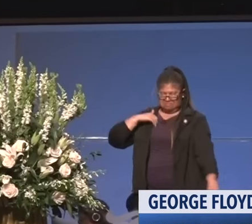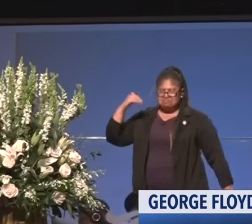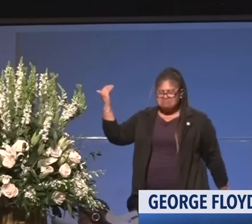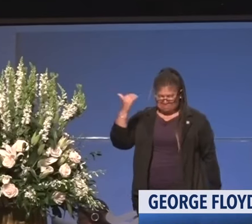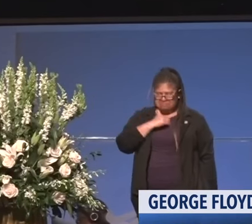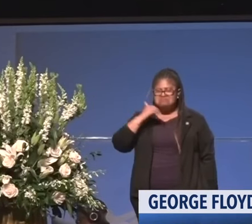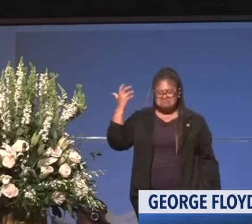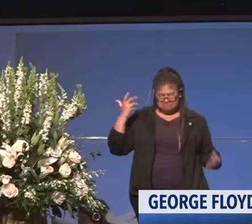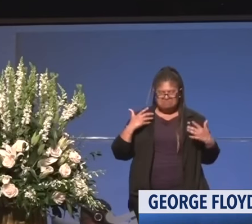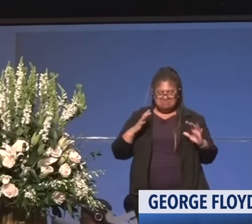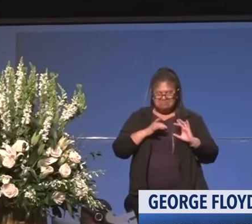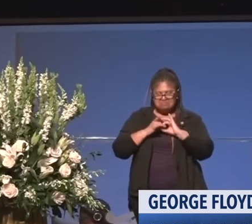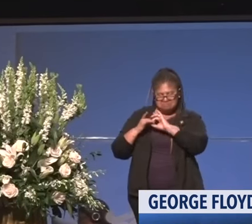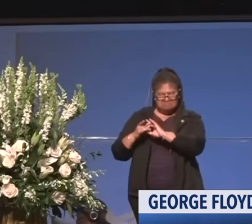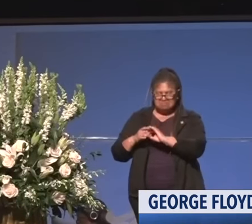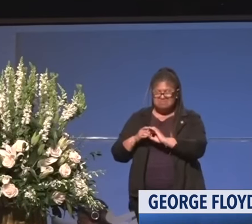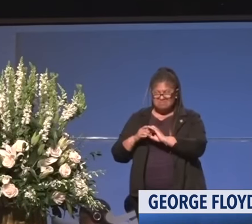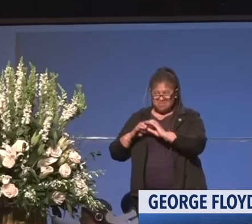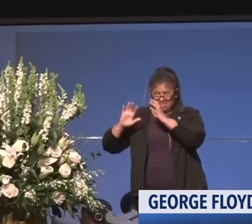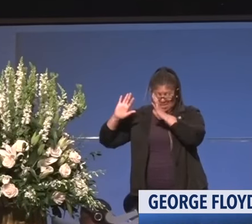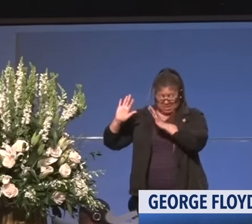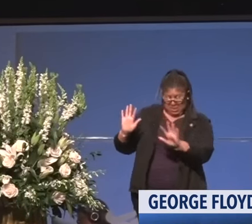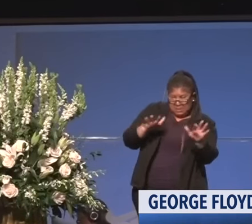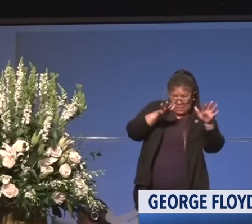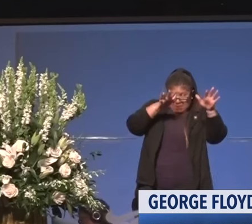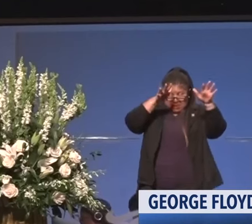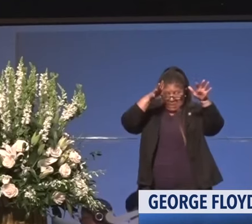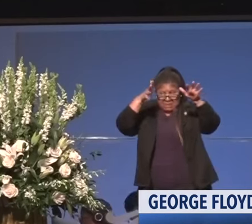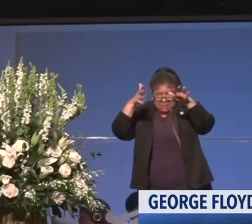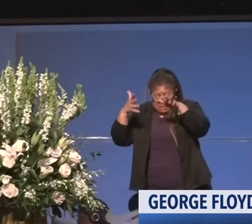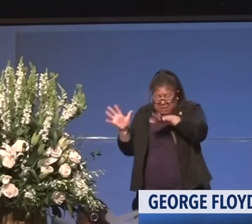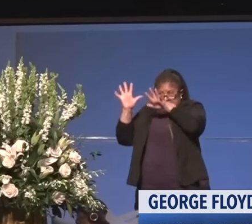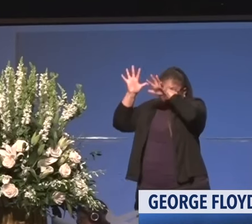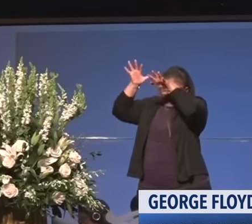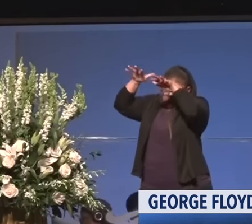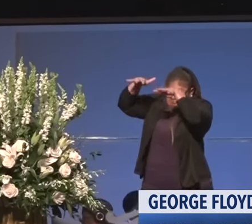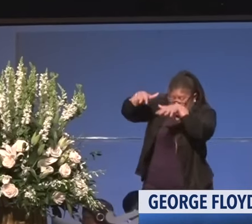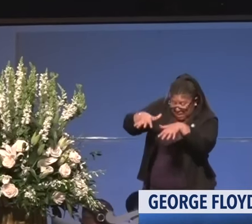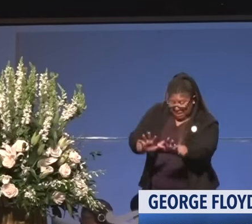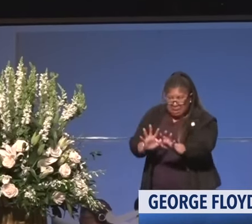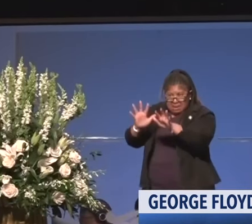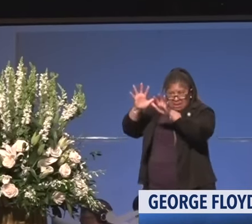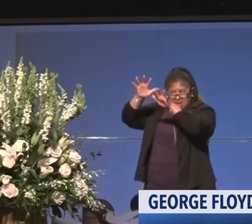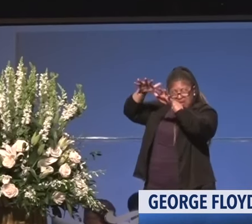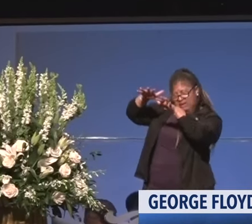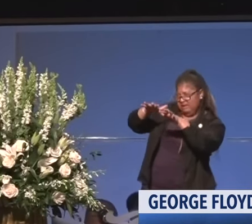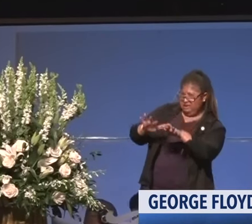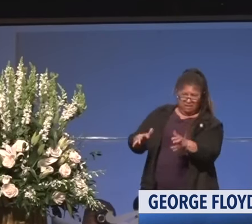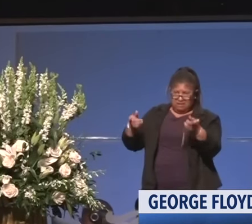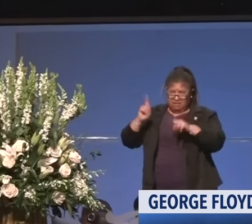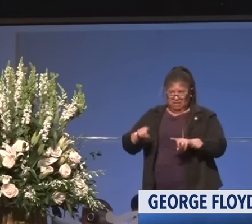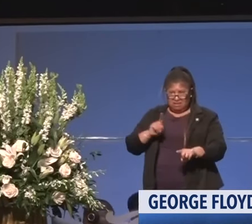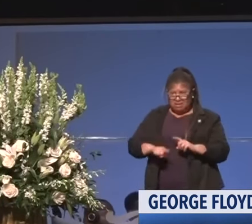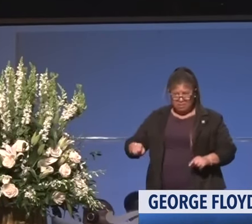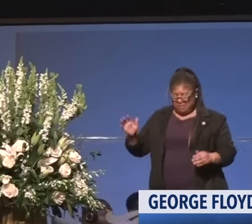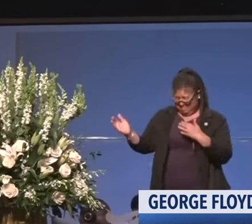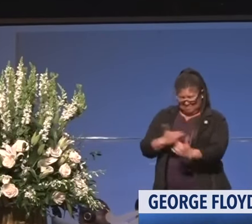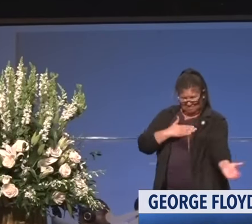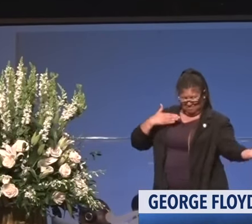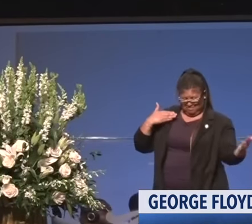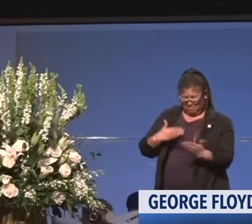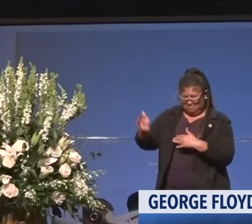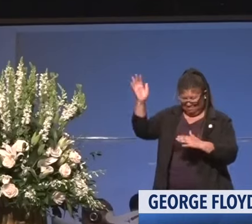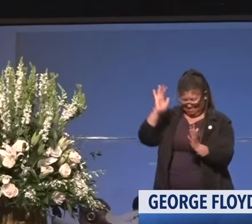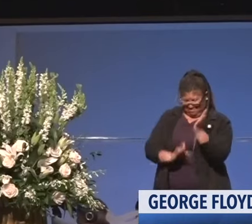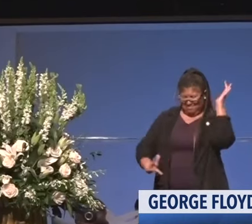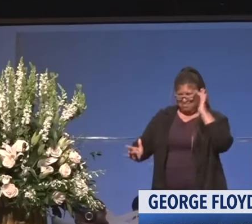soul has been an may ro the brink may dry but that is all